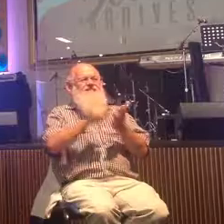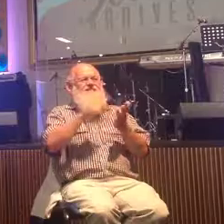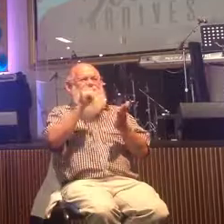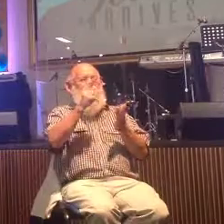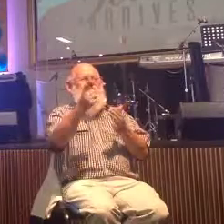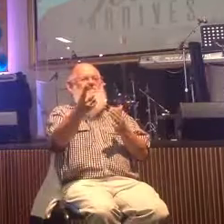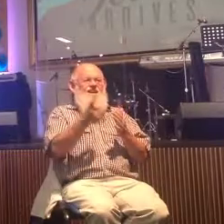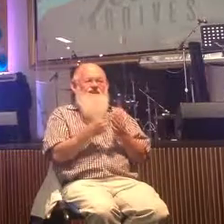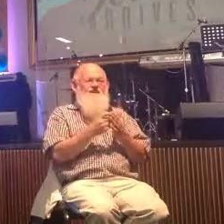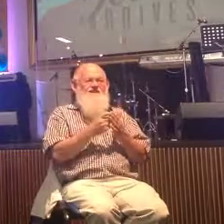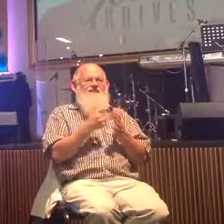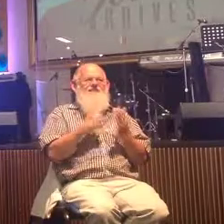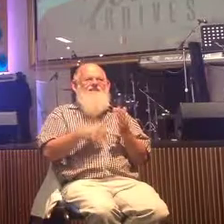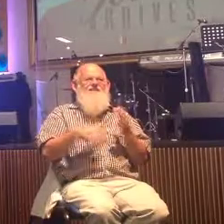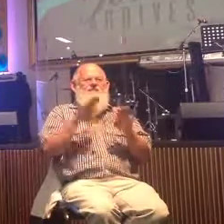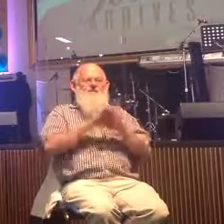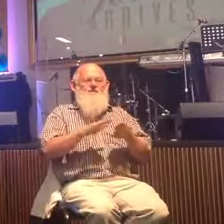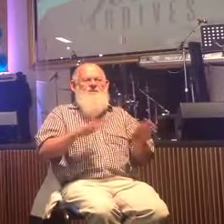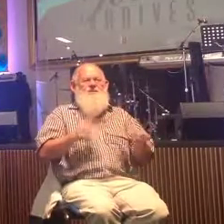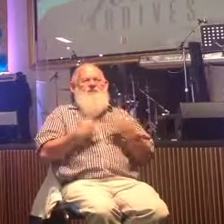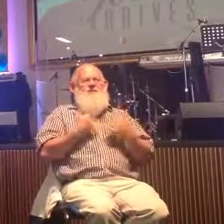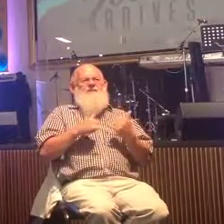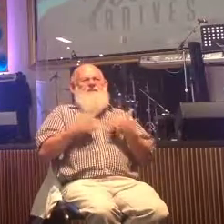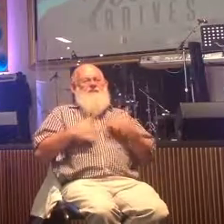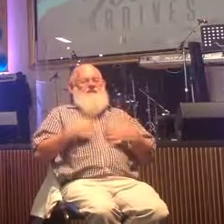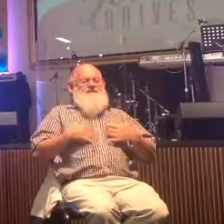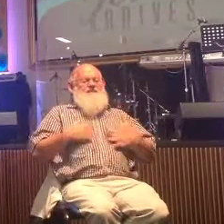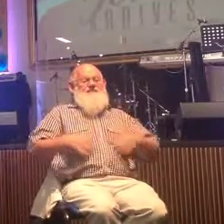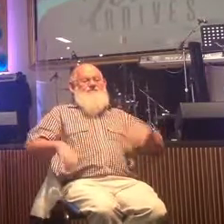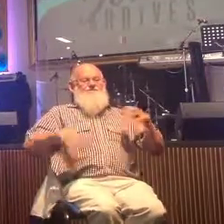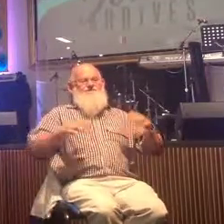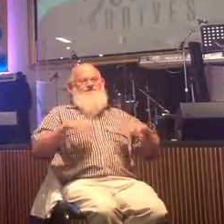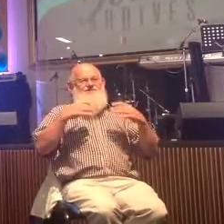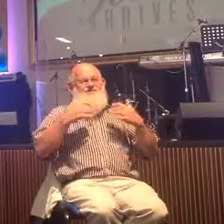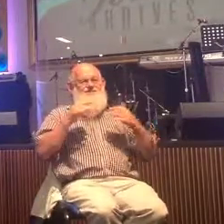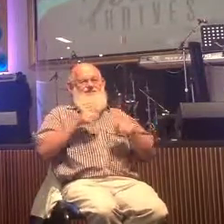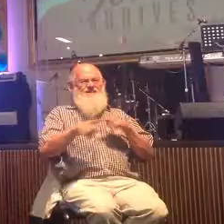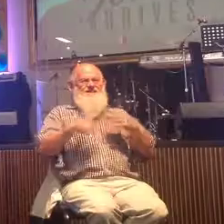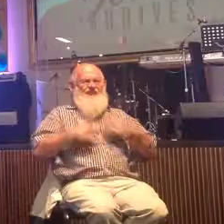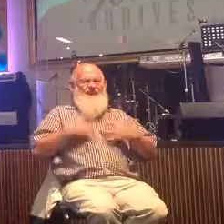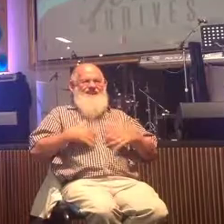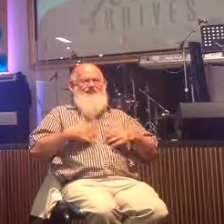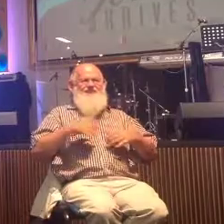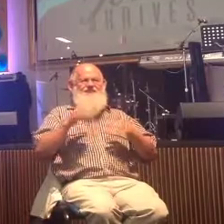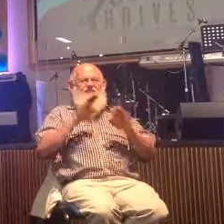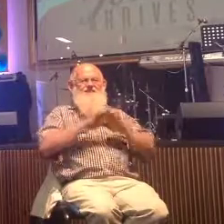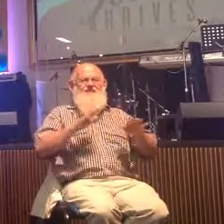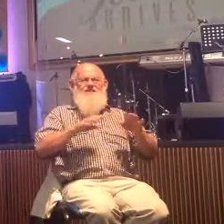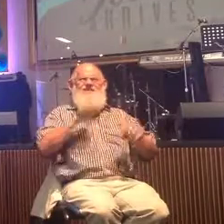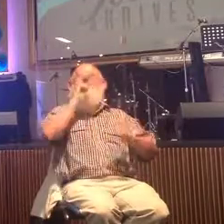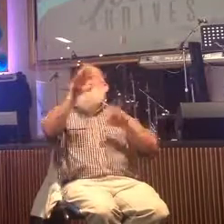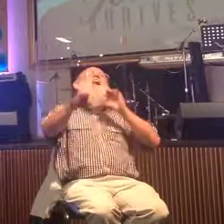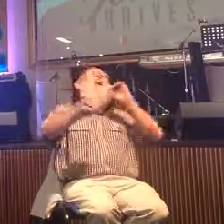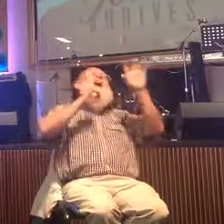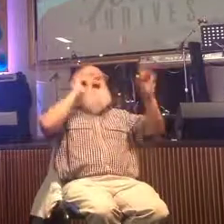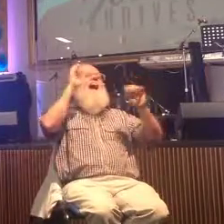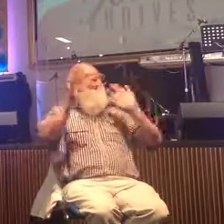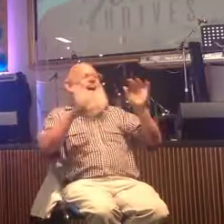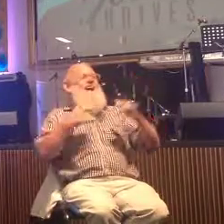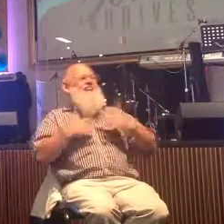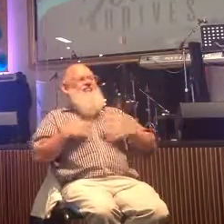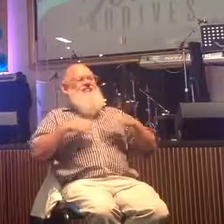And so they would absolutely, the room would just fill with the most deafening, terrible screeching of